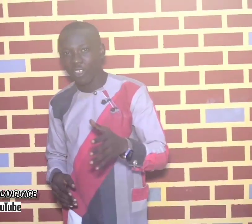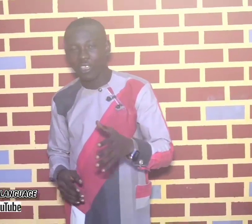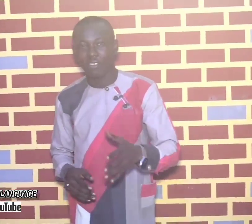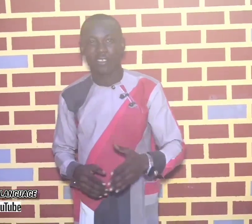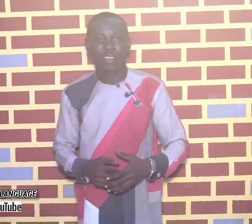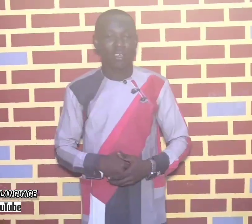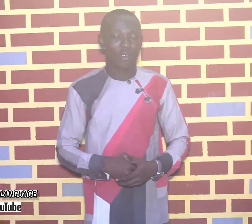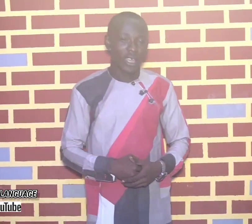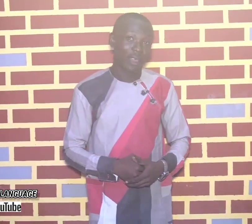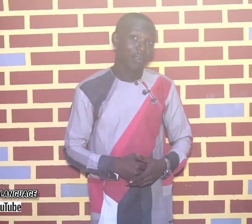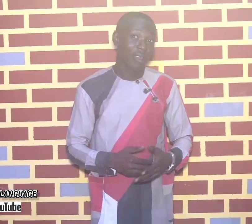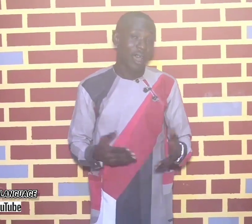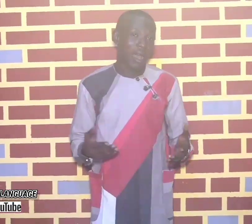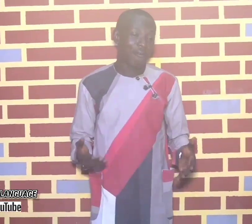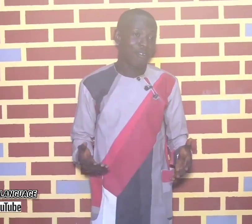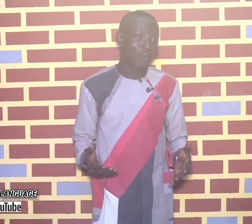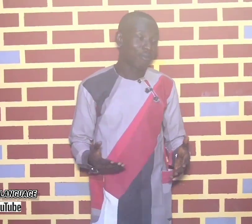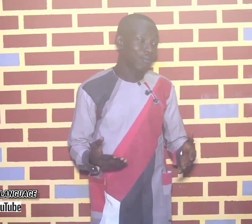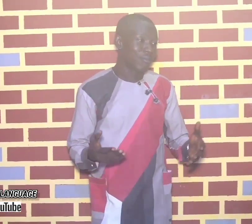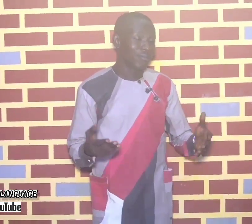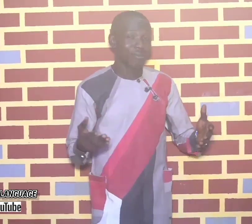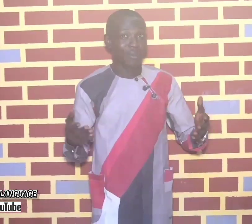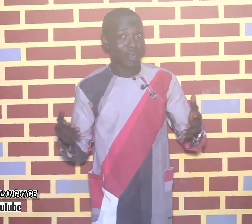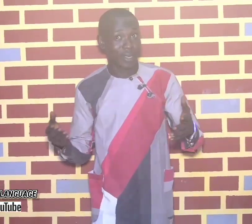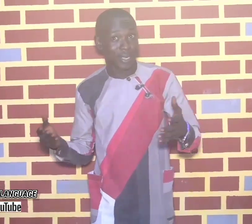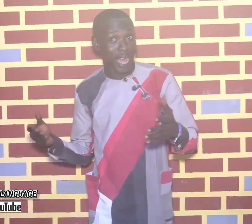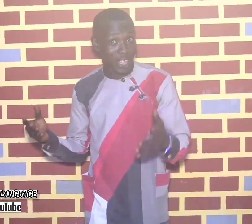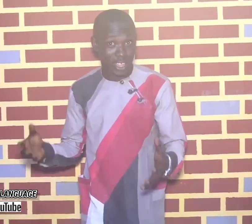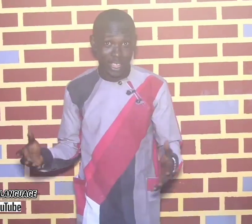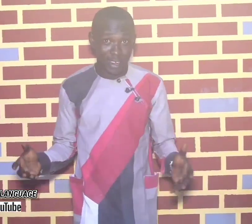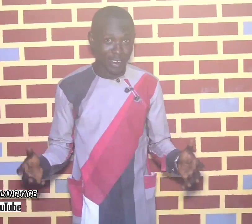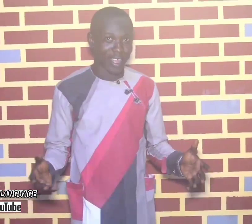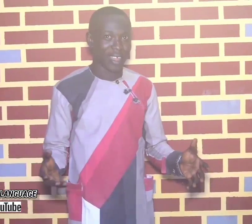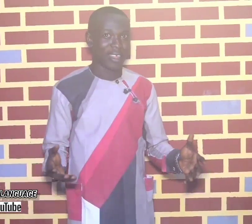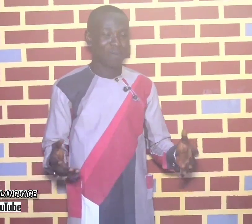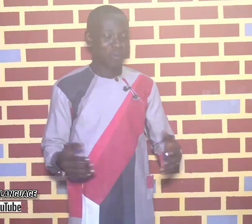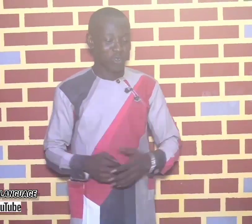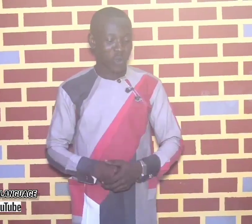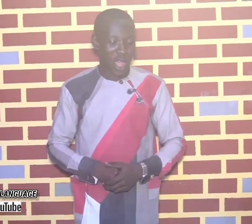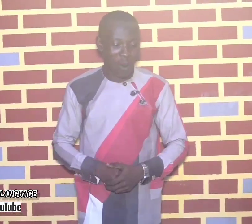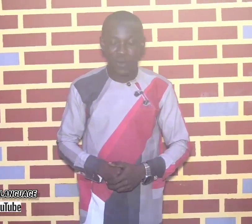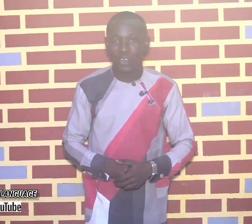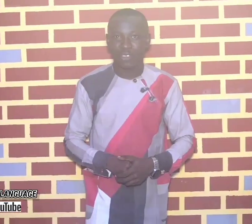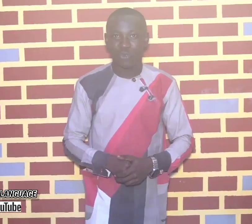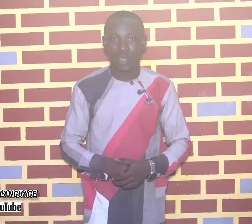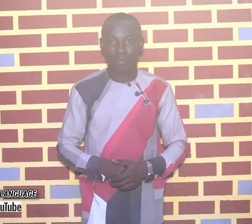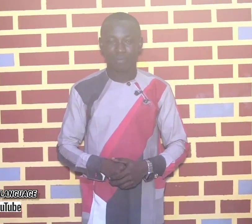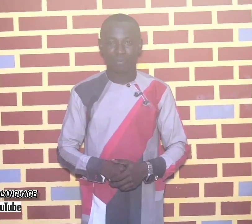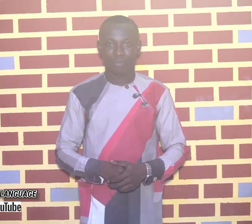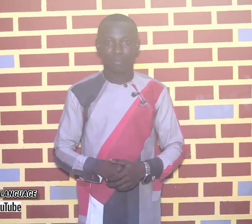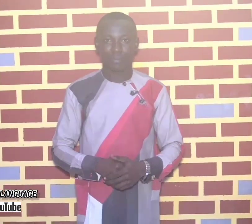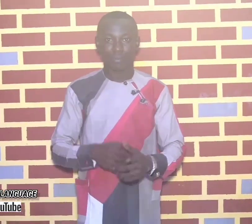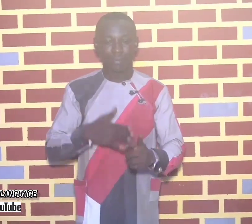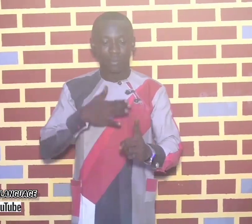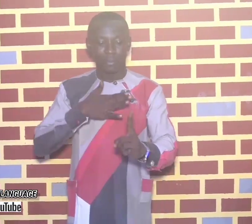state. Okay. I'm from Nigeria. So I will go this way.